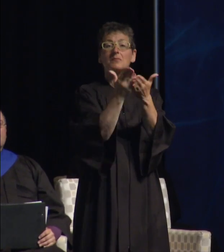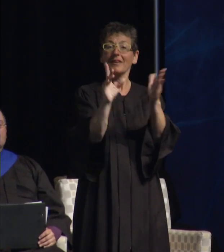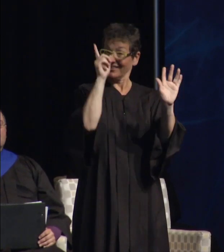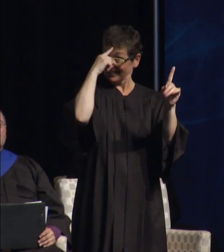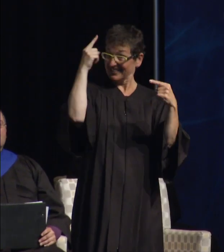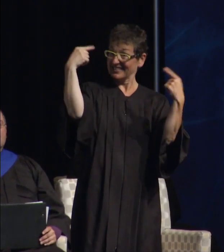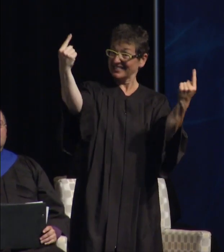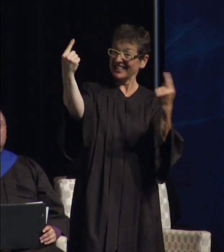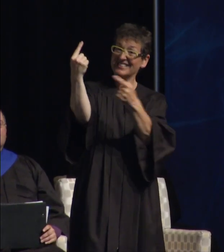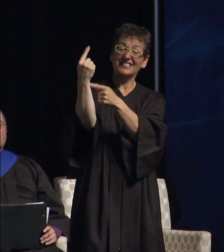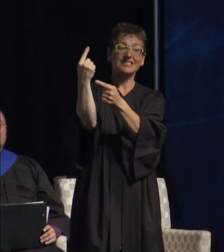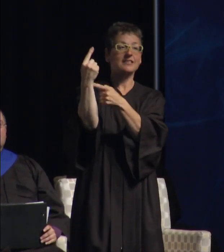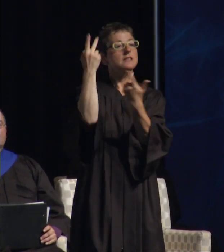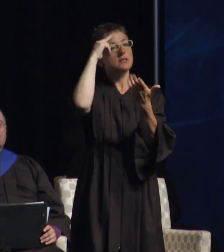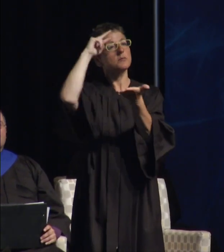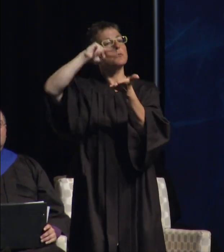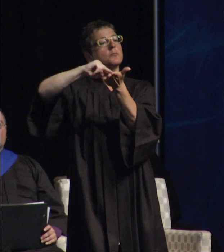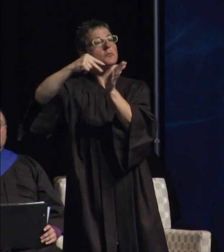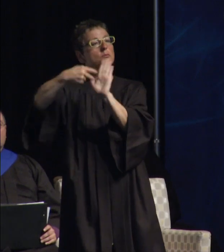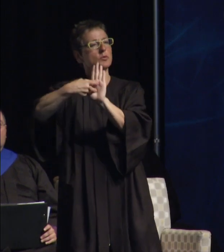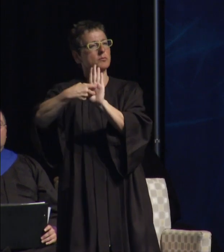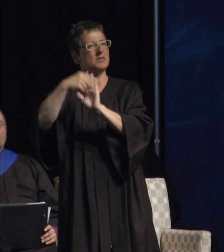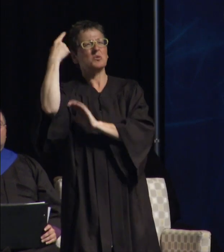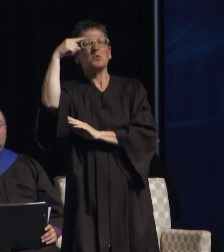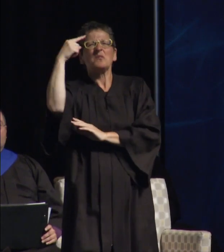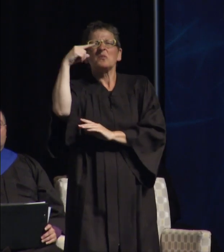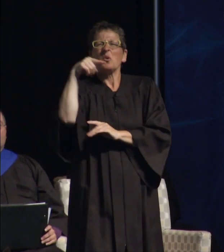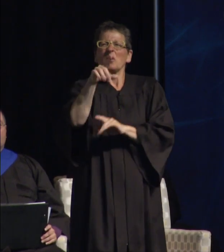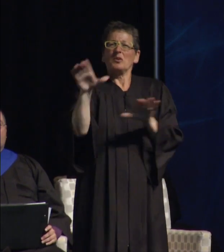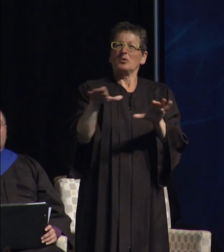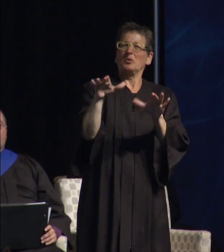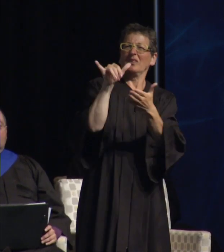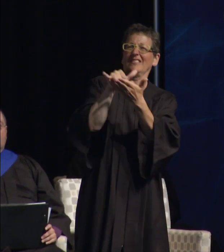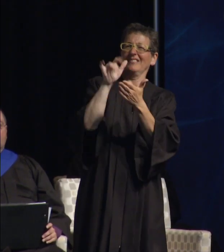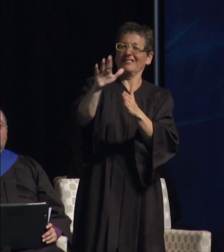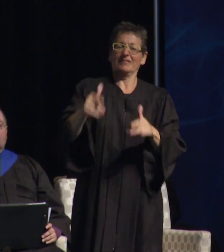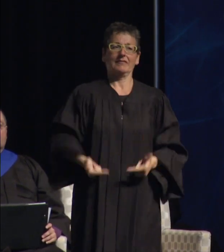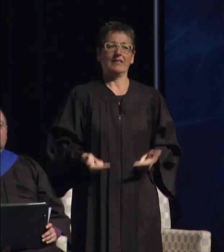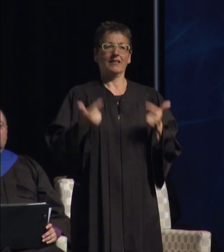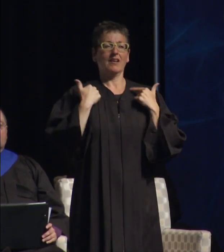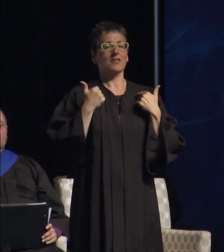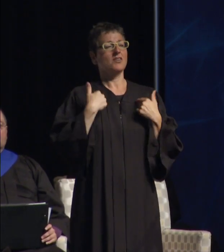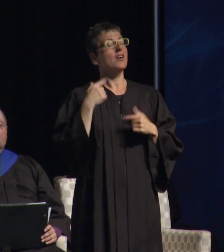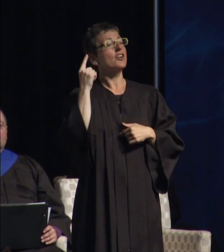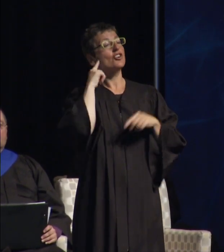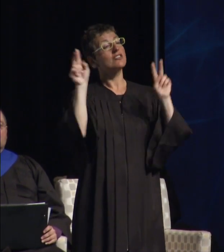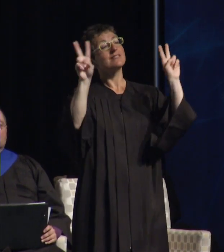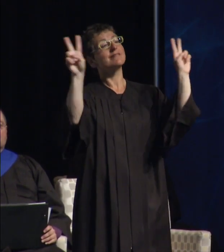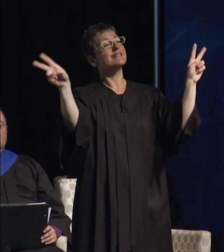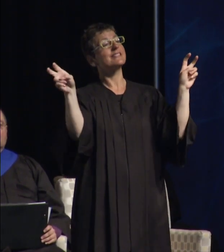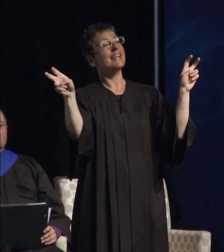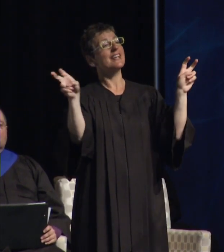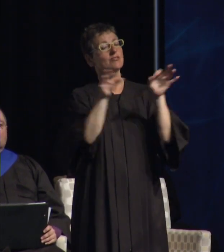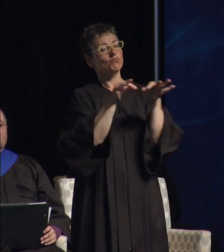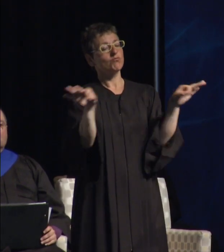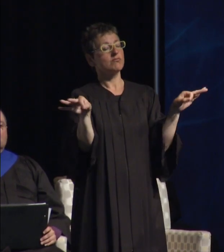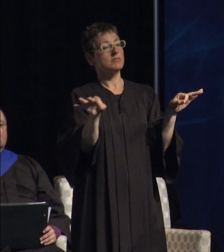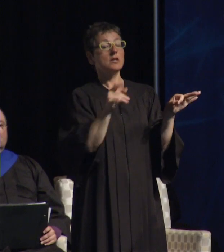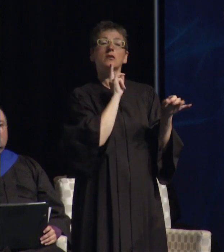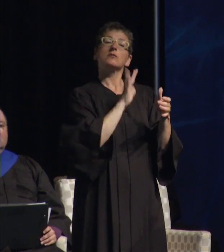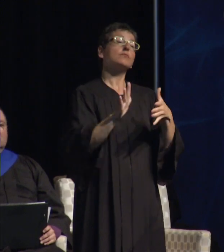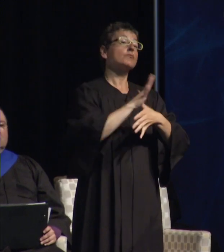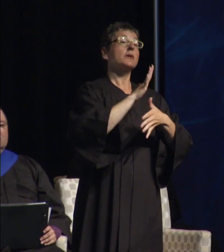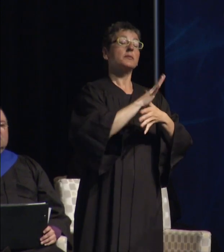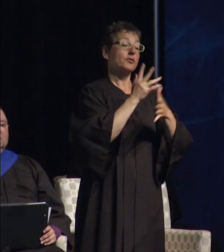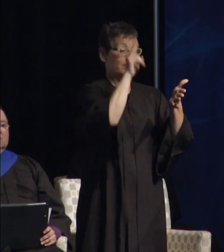life is to have a purpose in one's life. In fact, there's a great saying that goes like this: the primary purpose